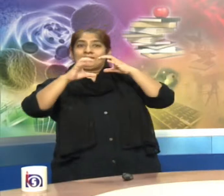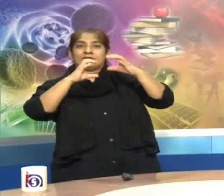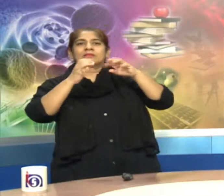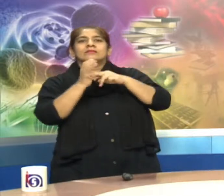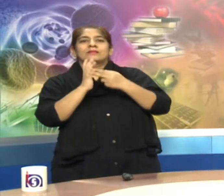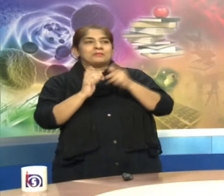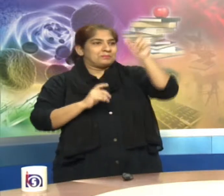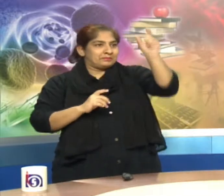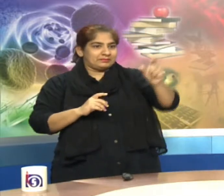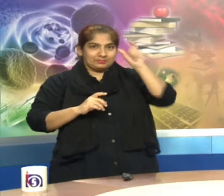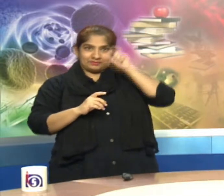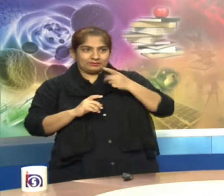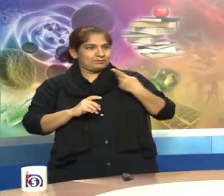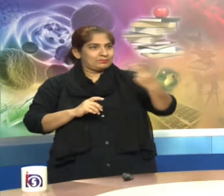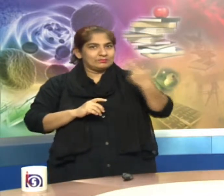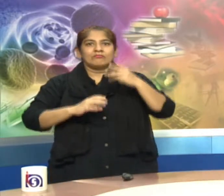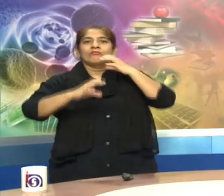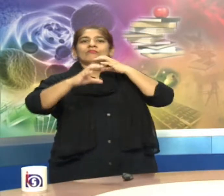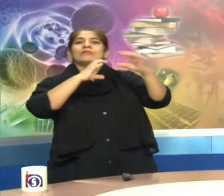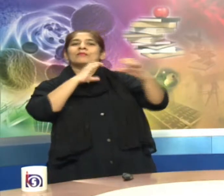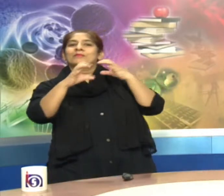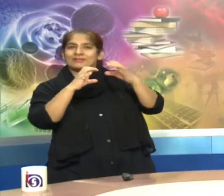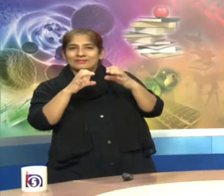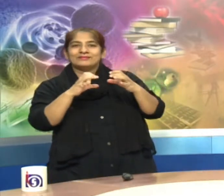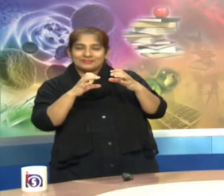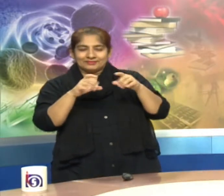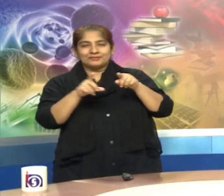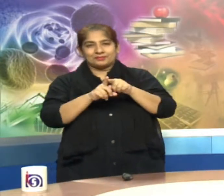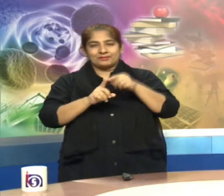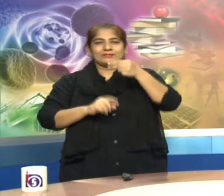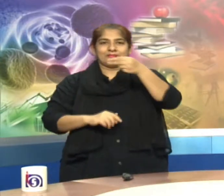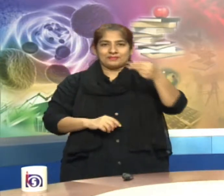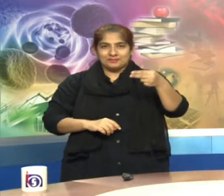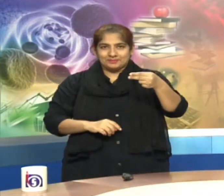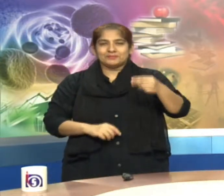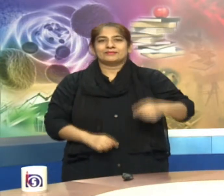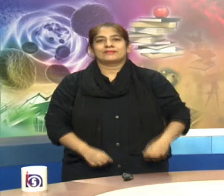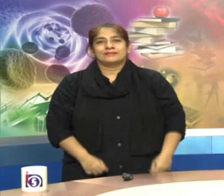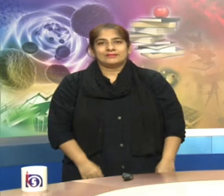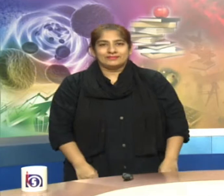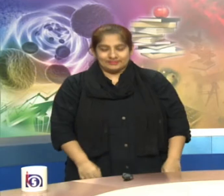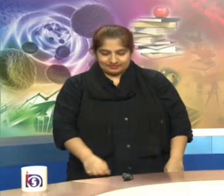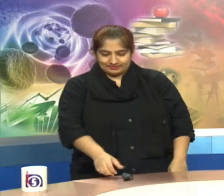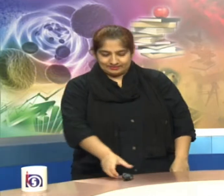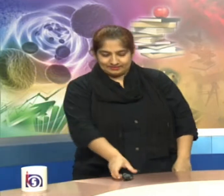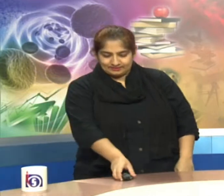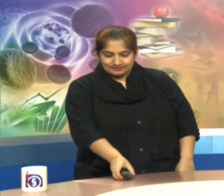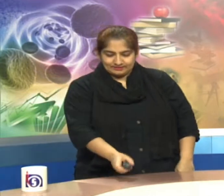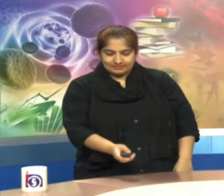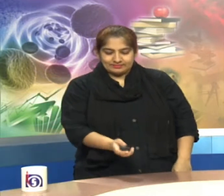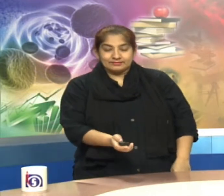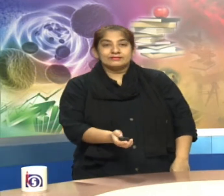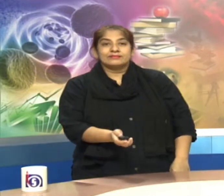This is a new word, communication. We communicate with the other person, so this is the word.